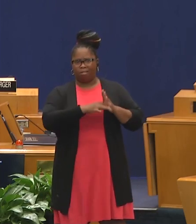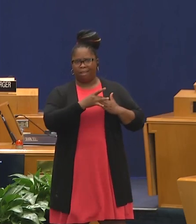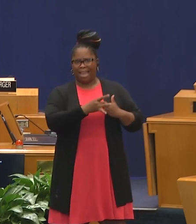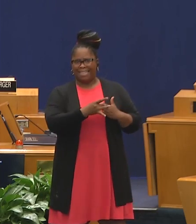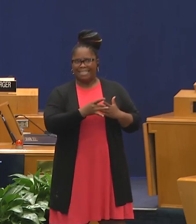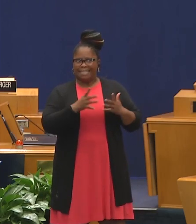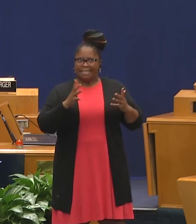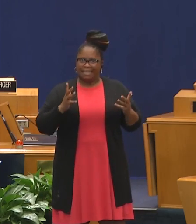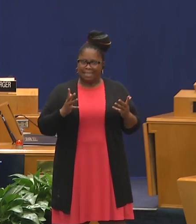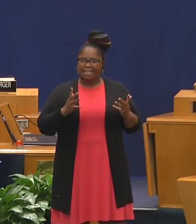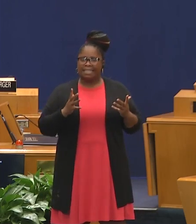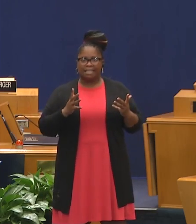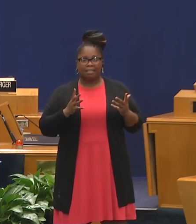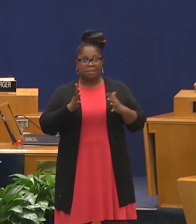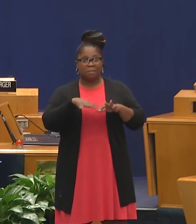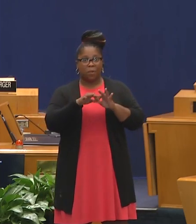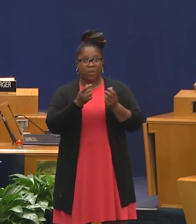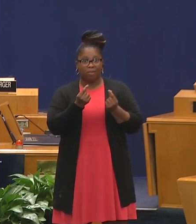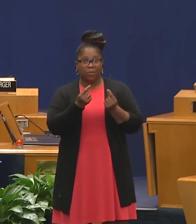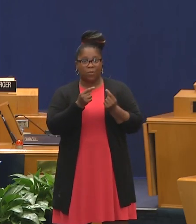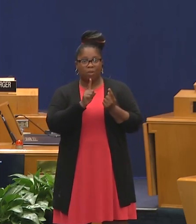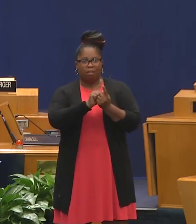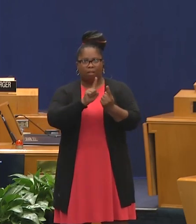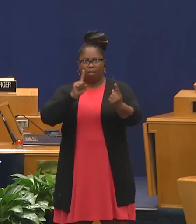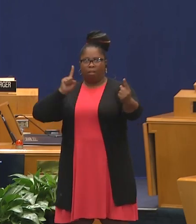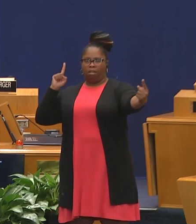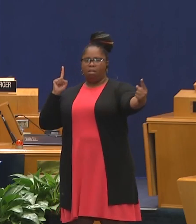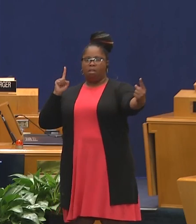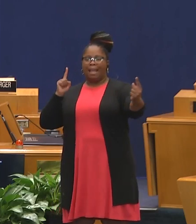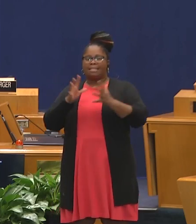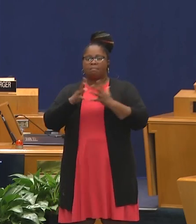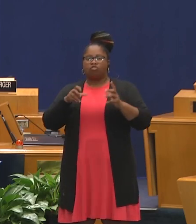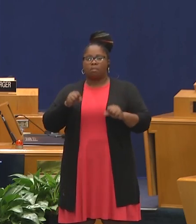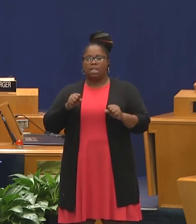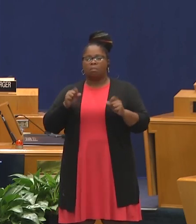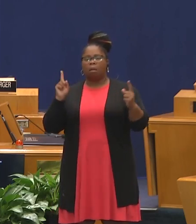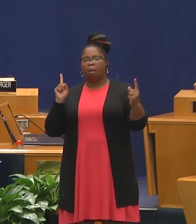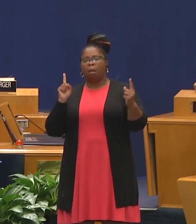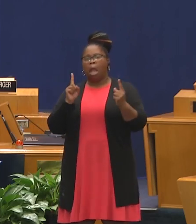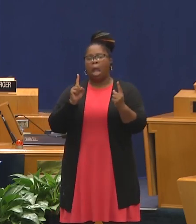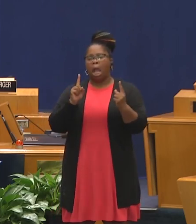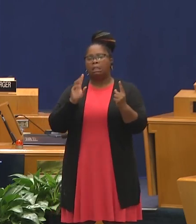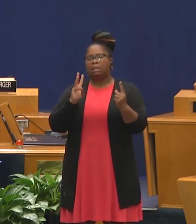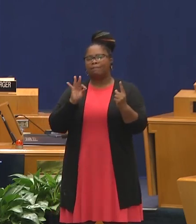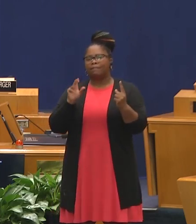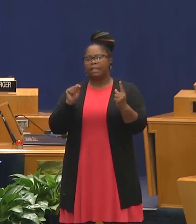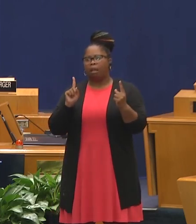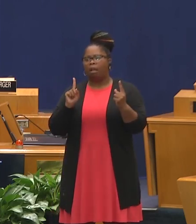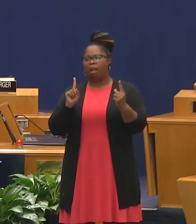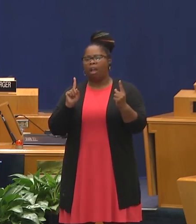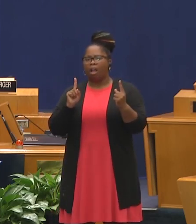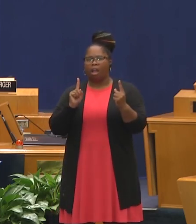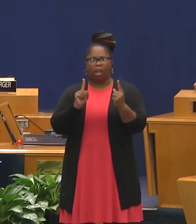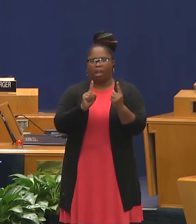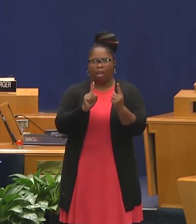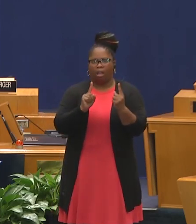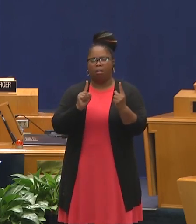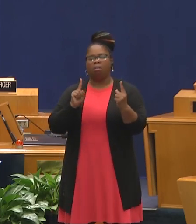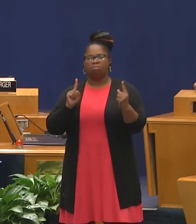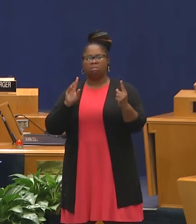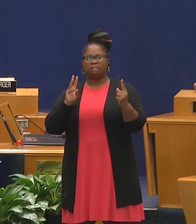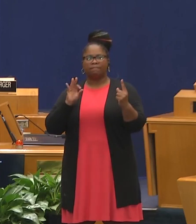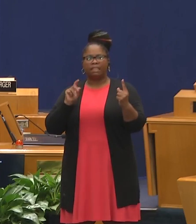stay as far apart as possible. The minimum distance should be 6 feet. I think as we find out more information, we're going to do a really good job